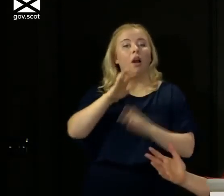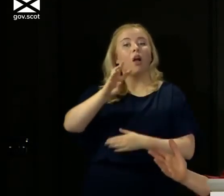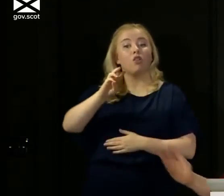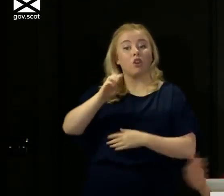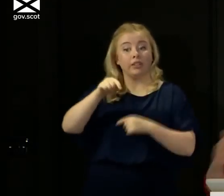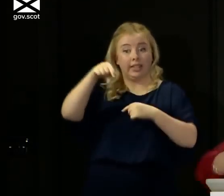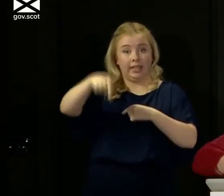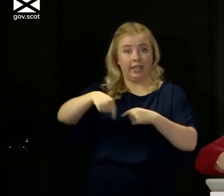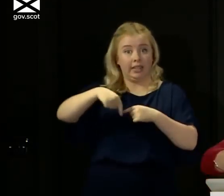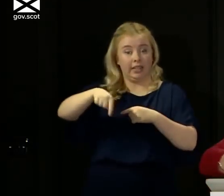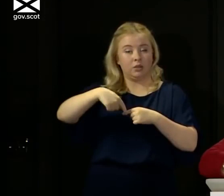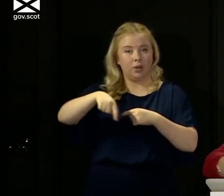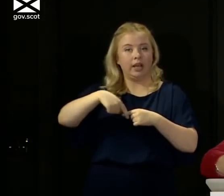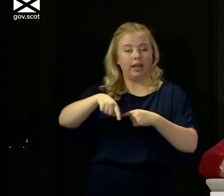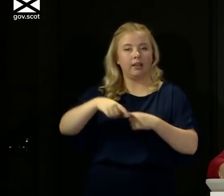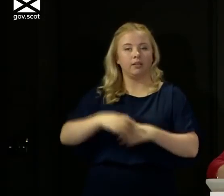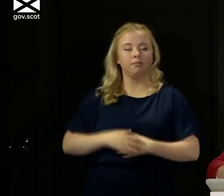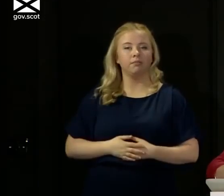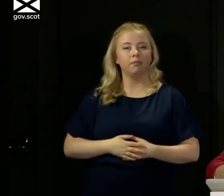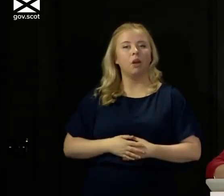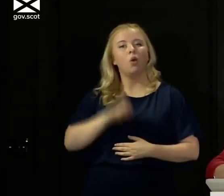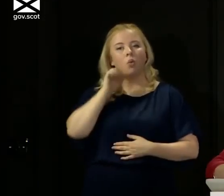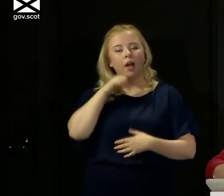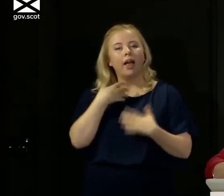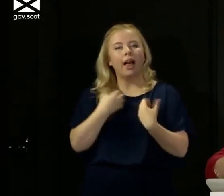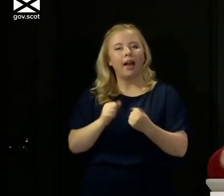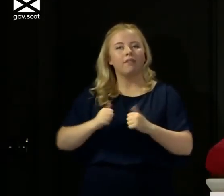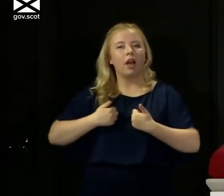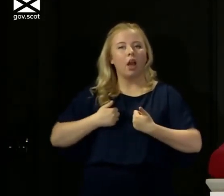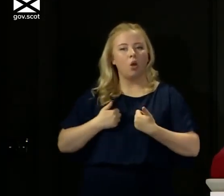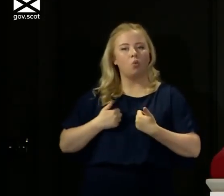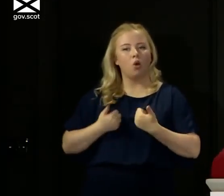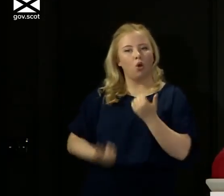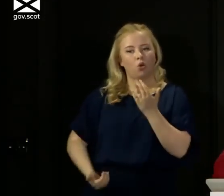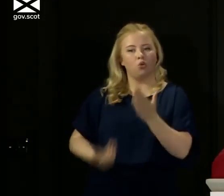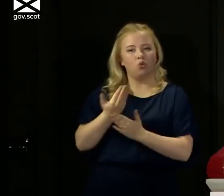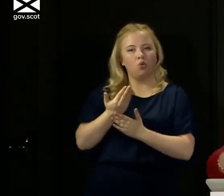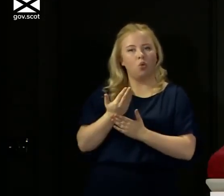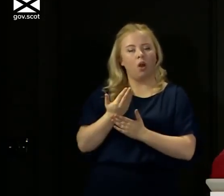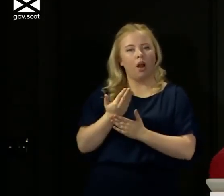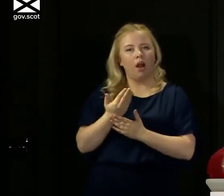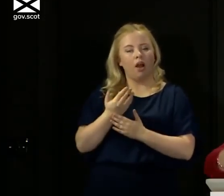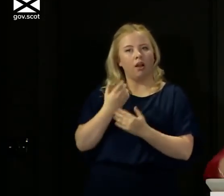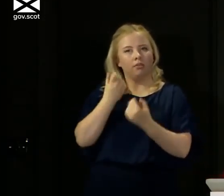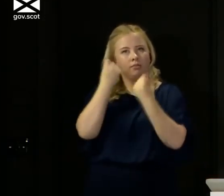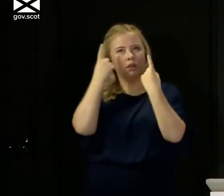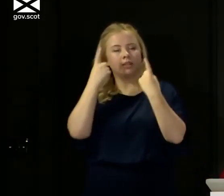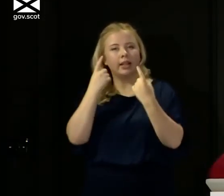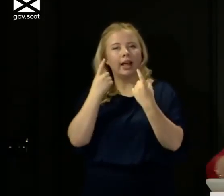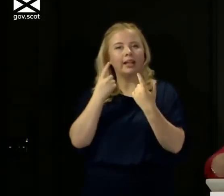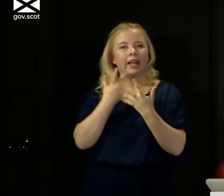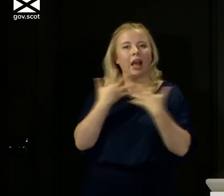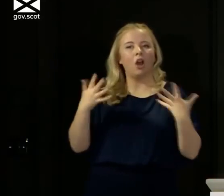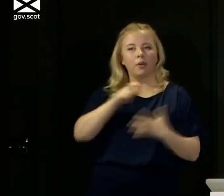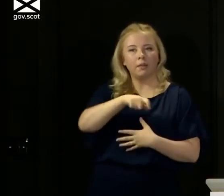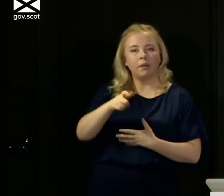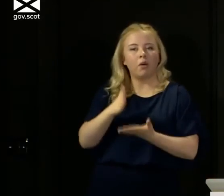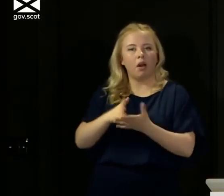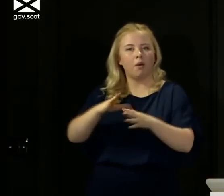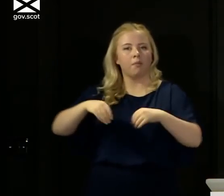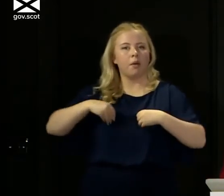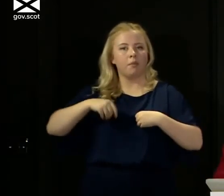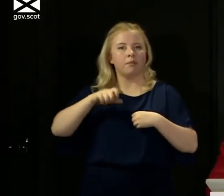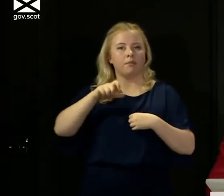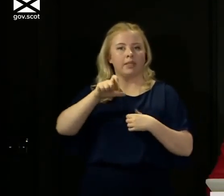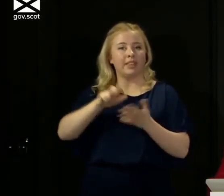now publish it every Thursday, which will also have our latest estimate of the prevalence of the virus, the numbers of infected and infectious people